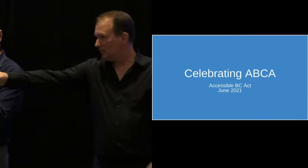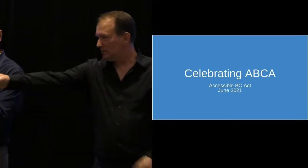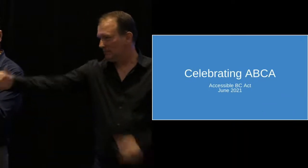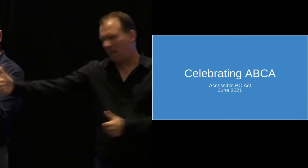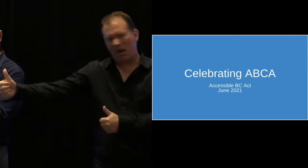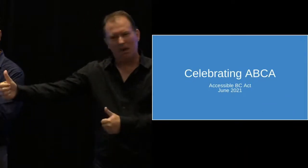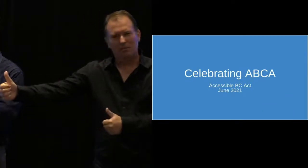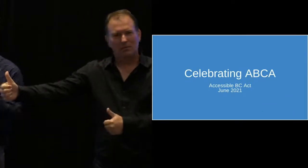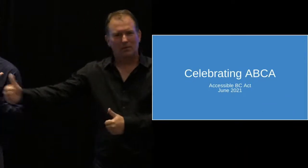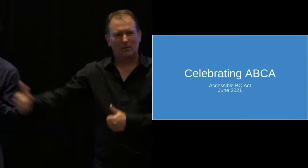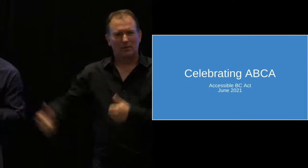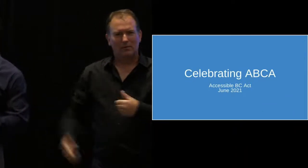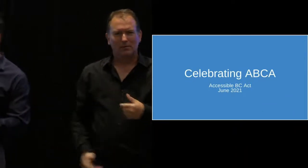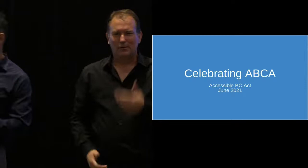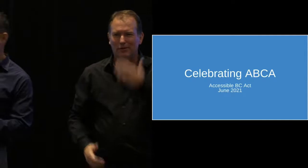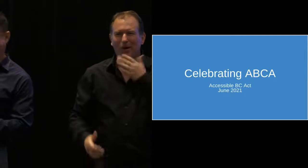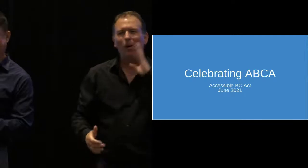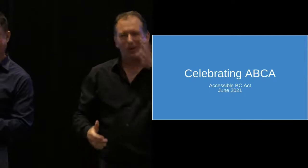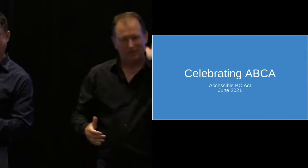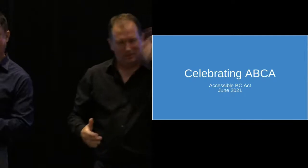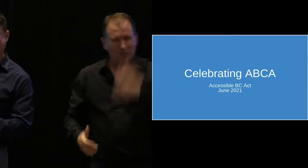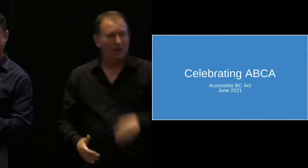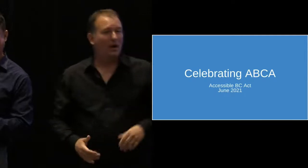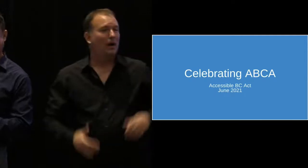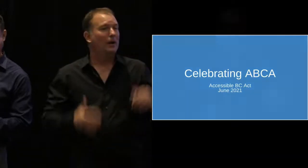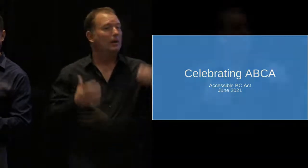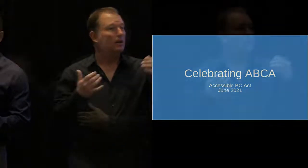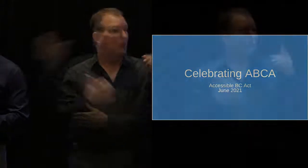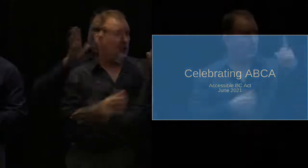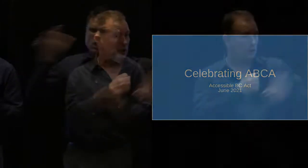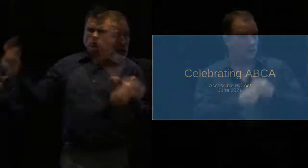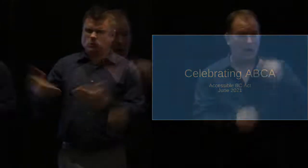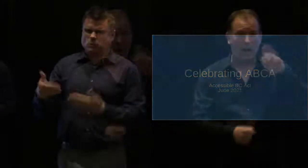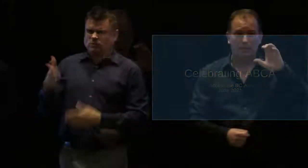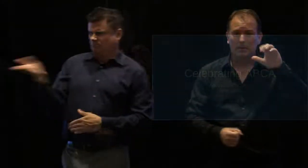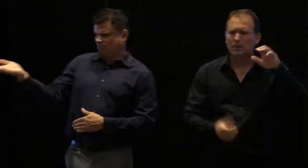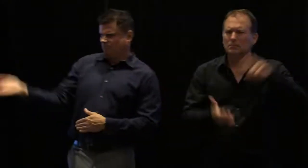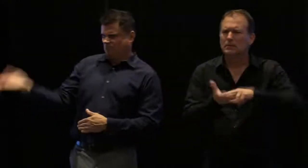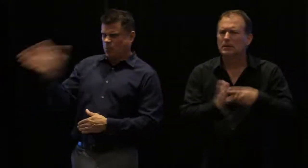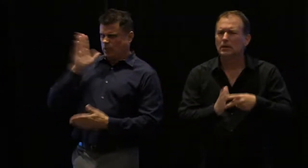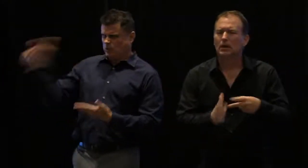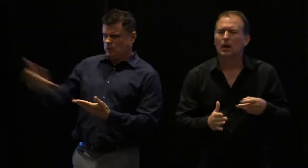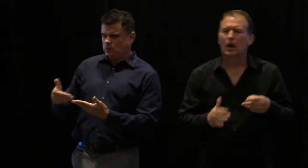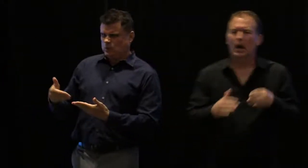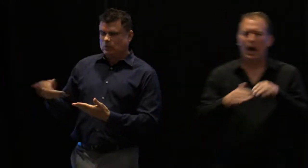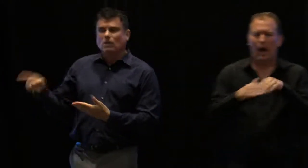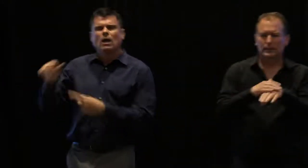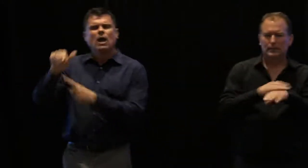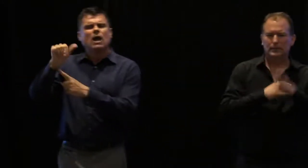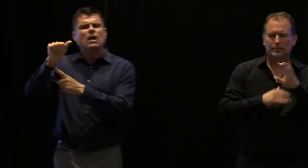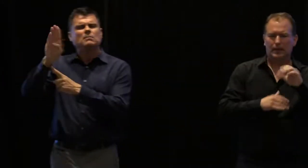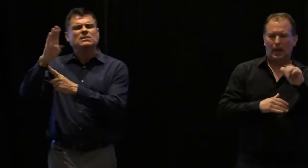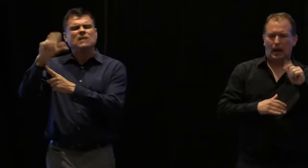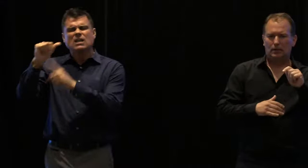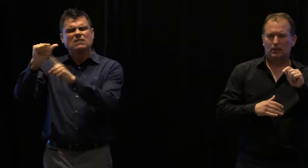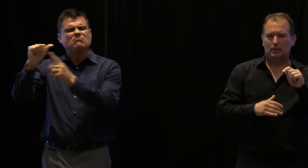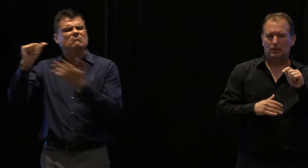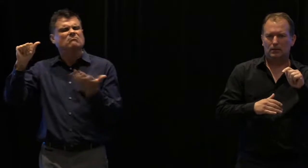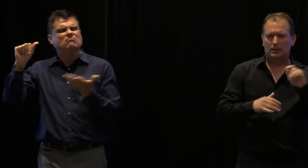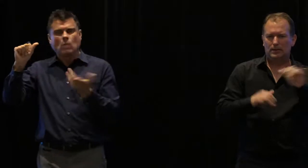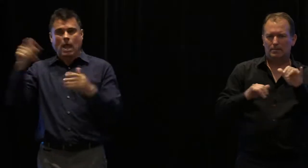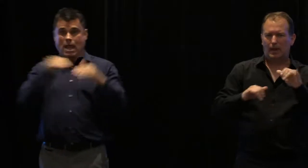June of 2021, give a shout out to the people in the room here who did a lot of work, but a year ago,